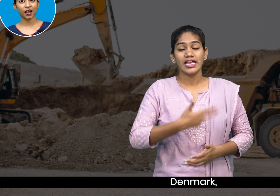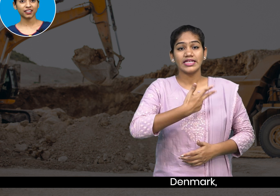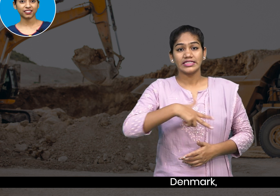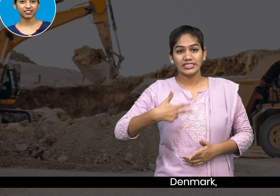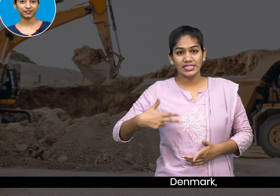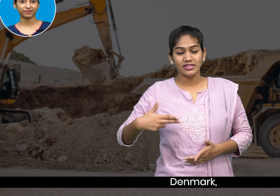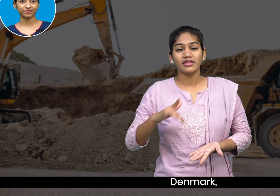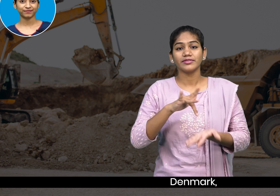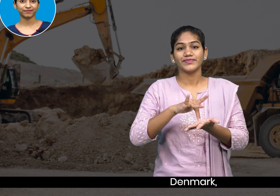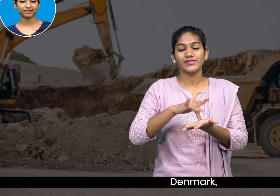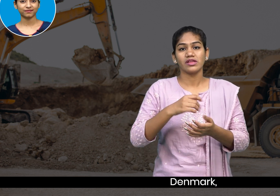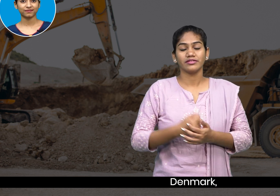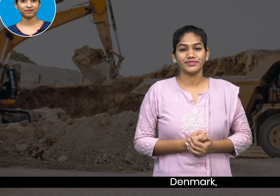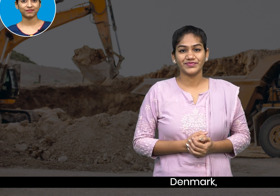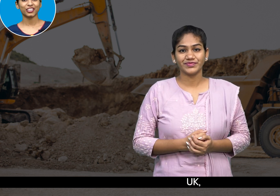Denmark,